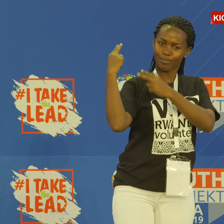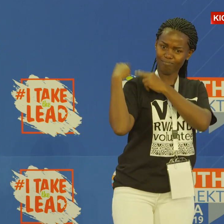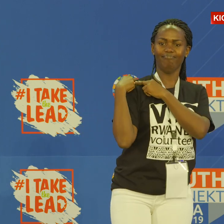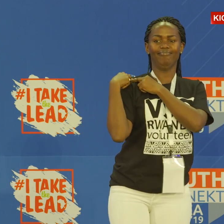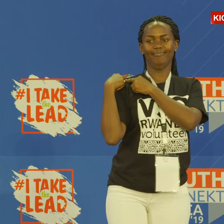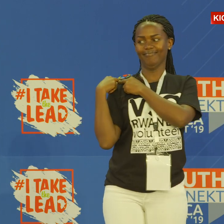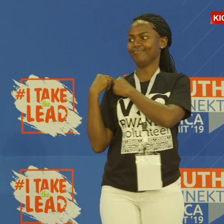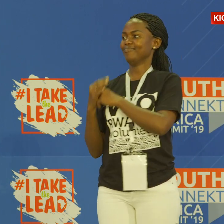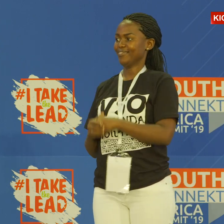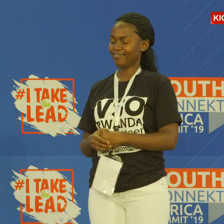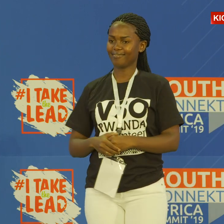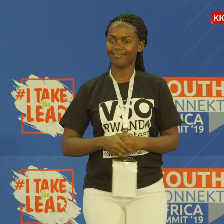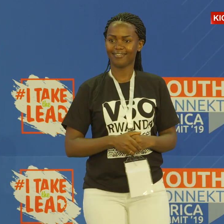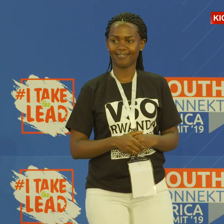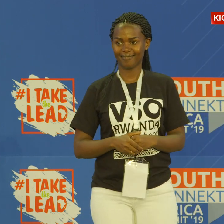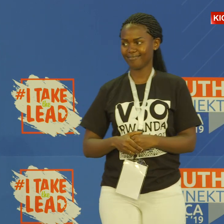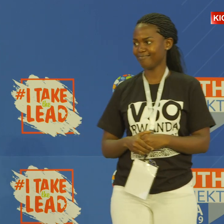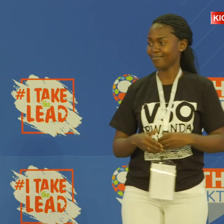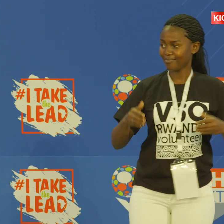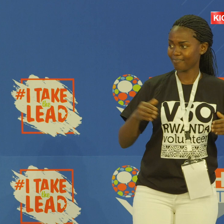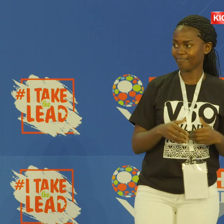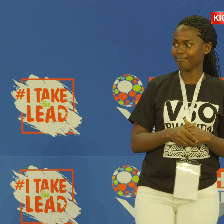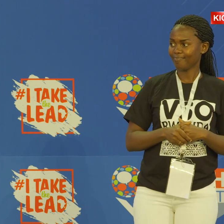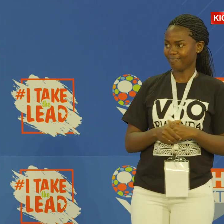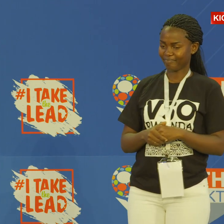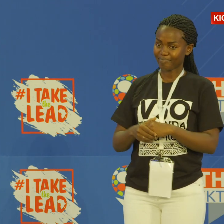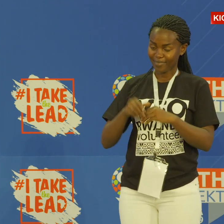Please, young youth who are here, please join volunteerism.